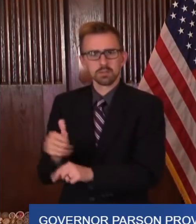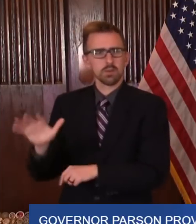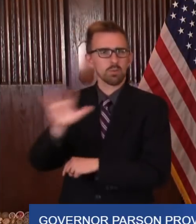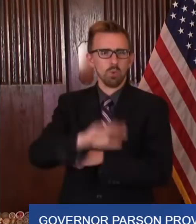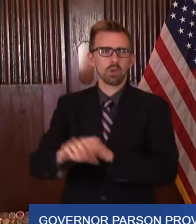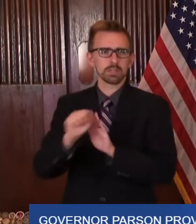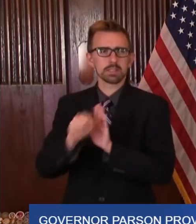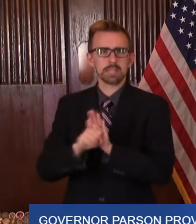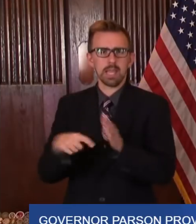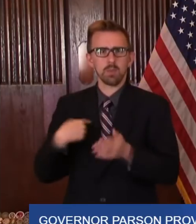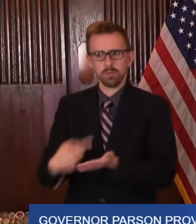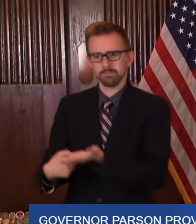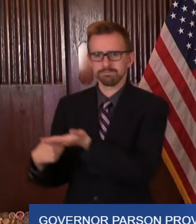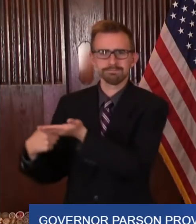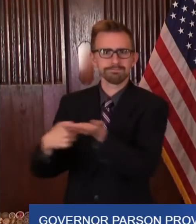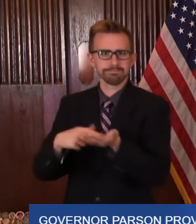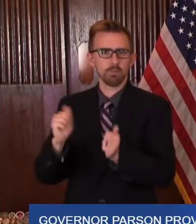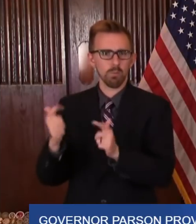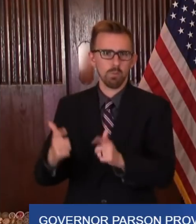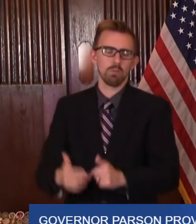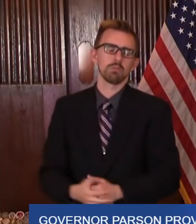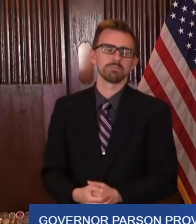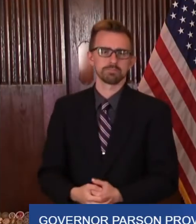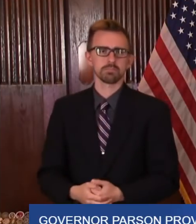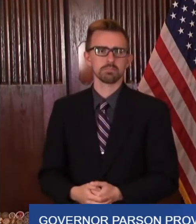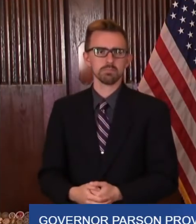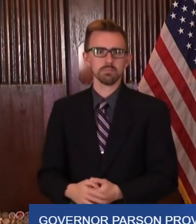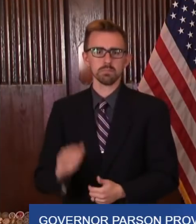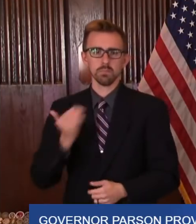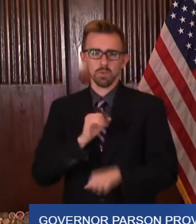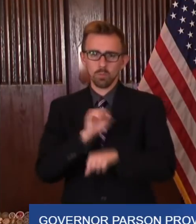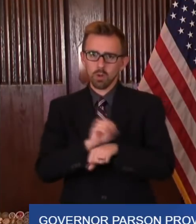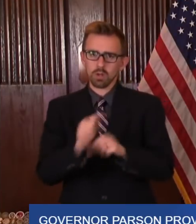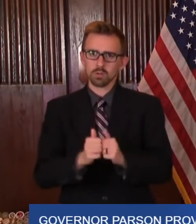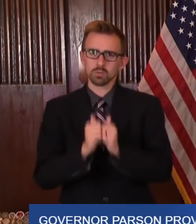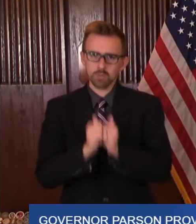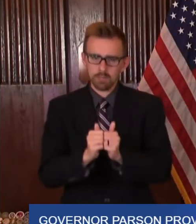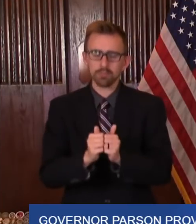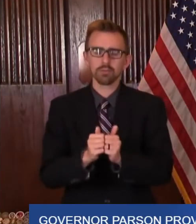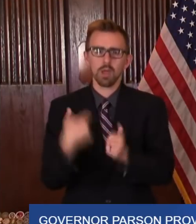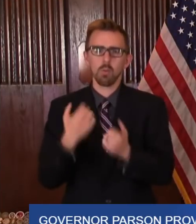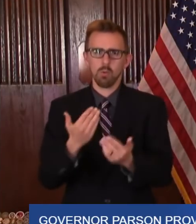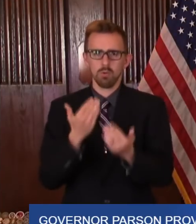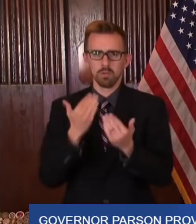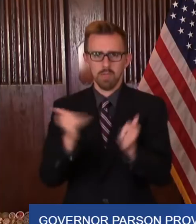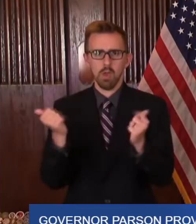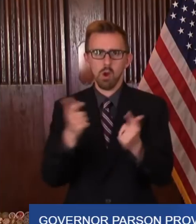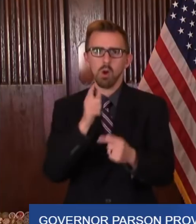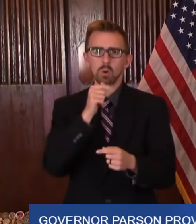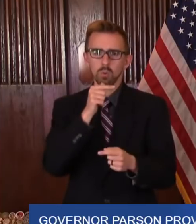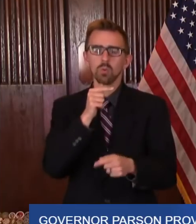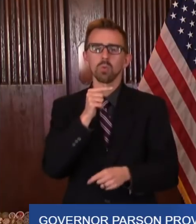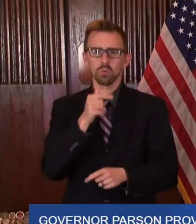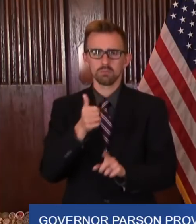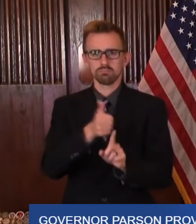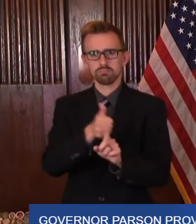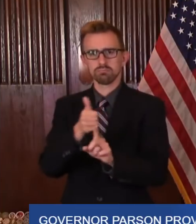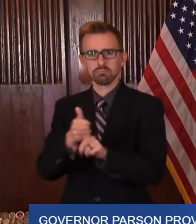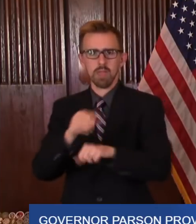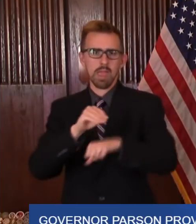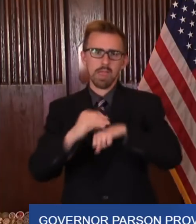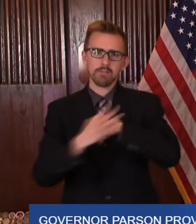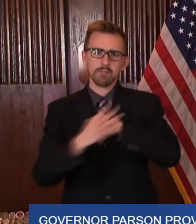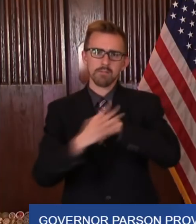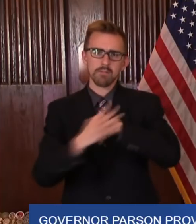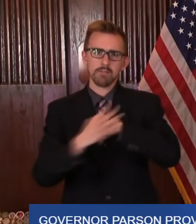state of Missouri. This has been a group effort, and I want to thank everyone who has provided their